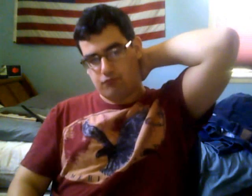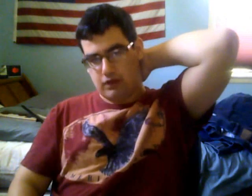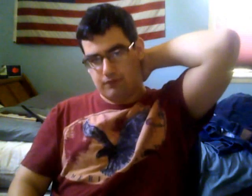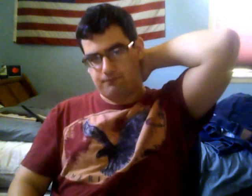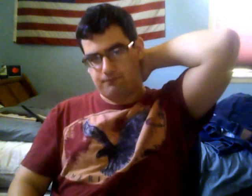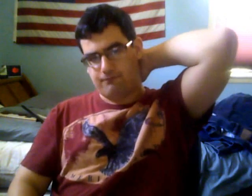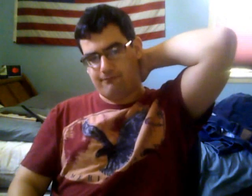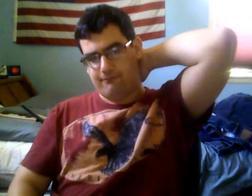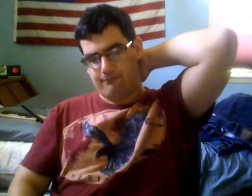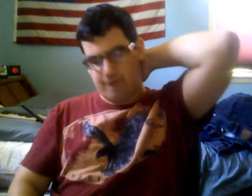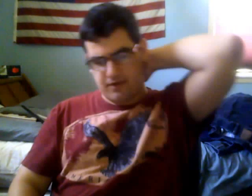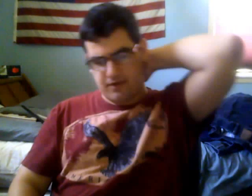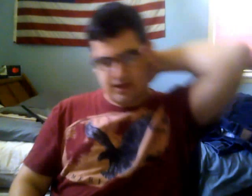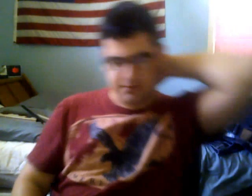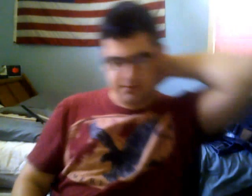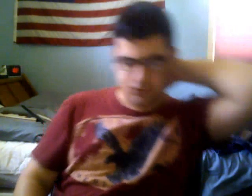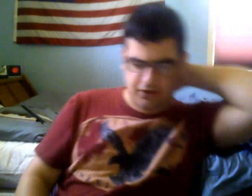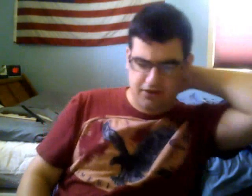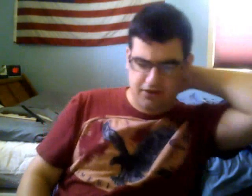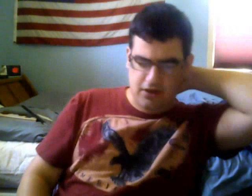a very high majority,